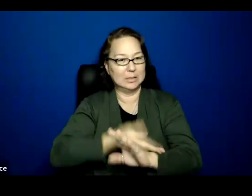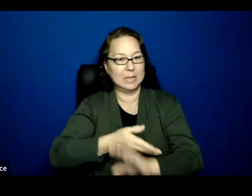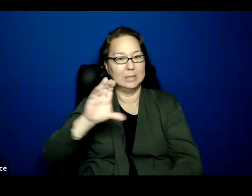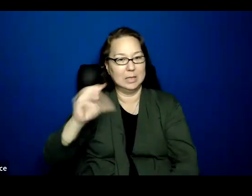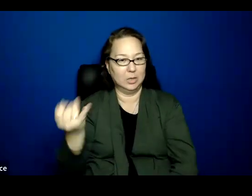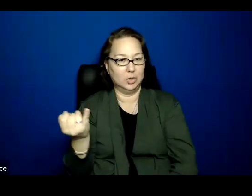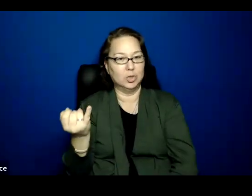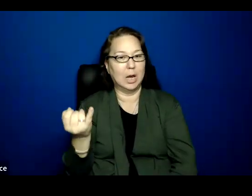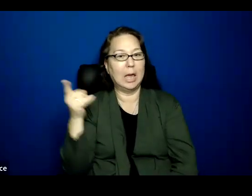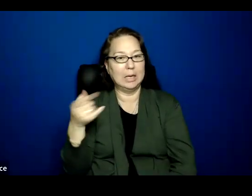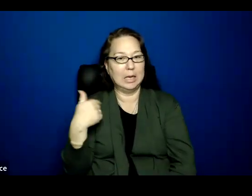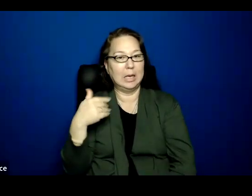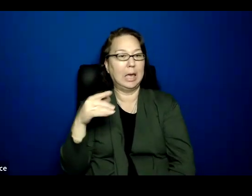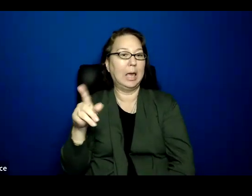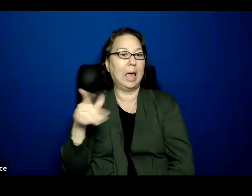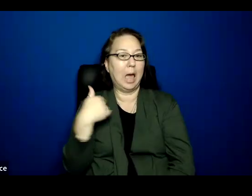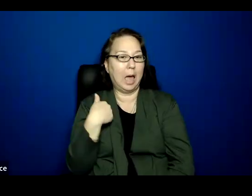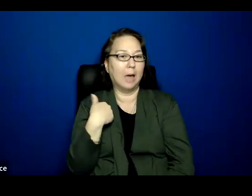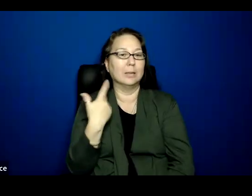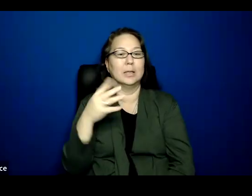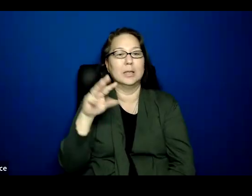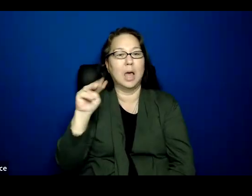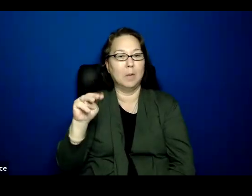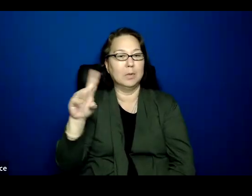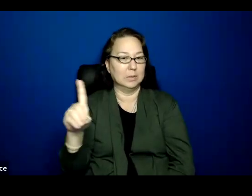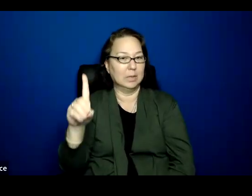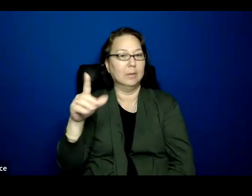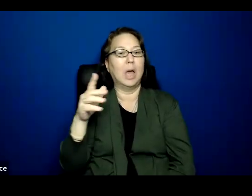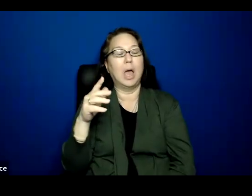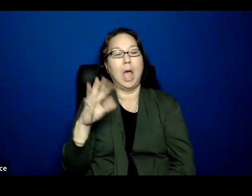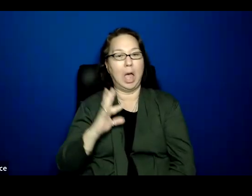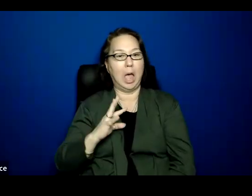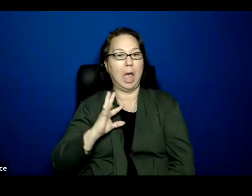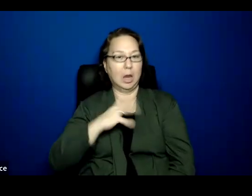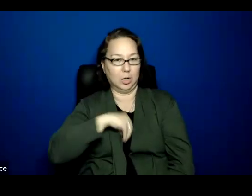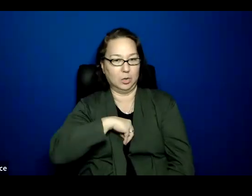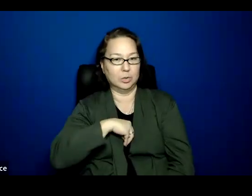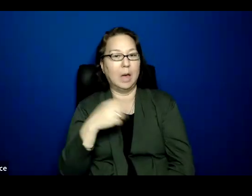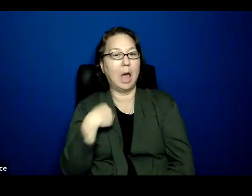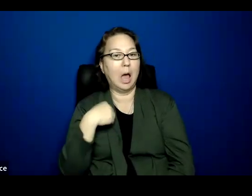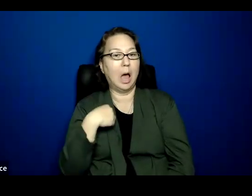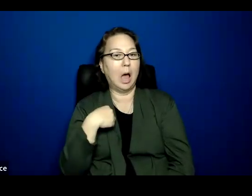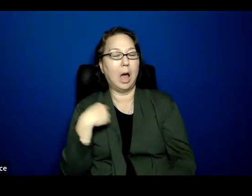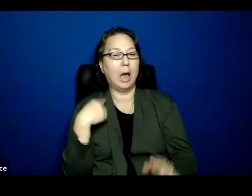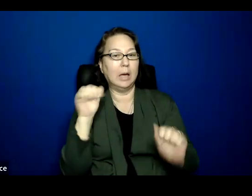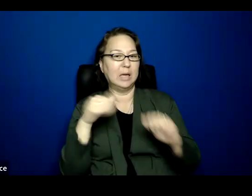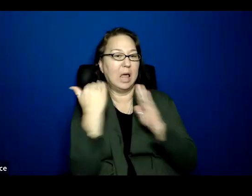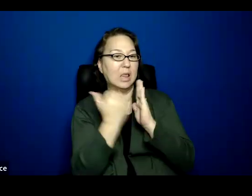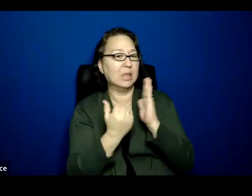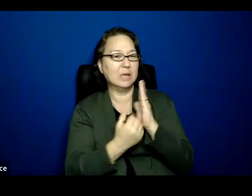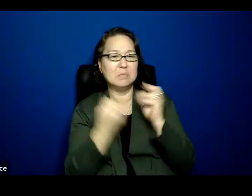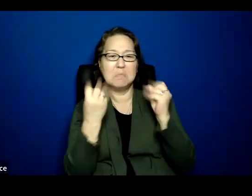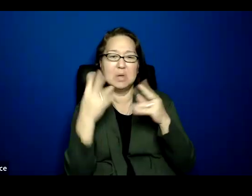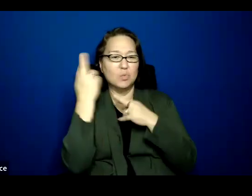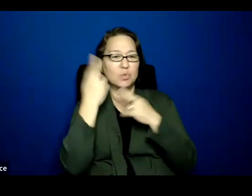from muscular dystrophy and autism. I can list a dozen reasons why you shouldn't close ACC. I listened to the end of your last meeting stating that just